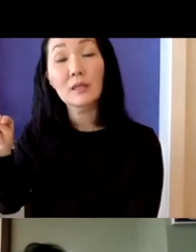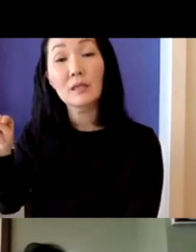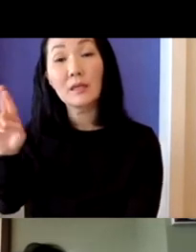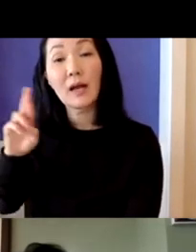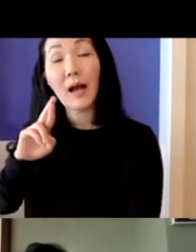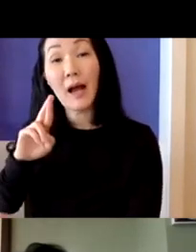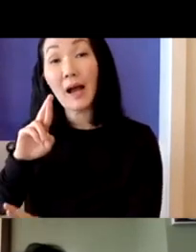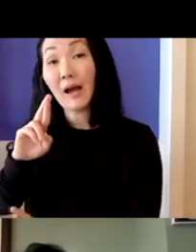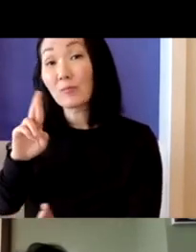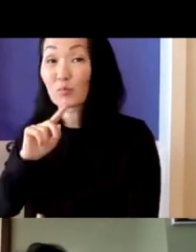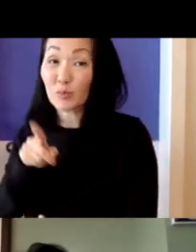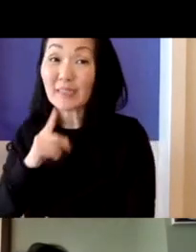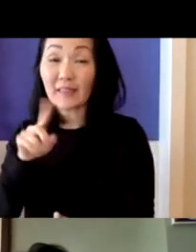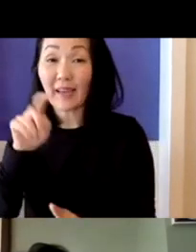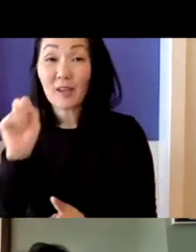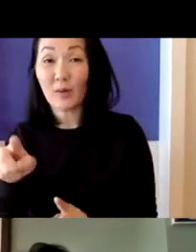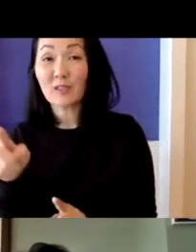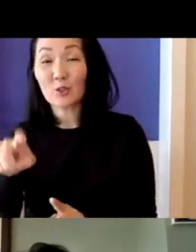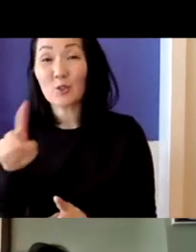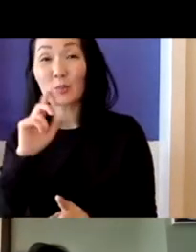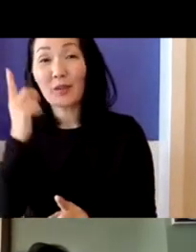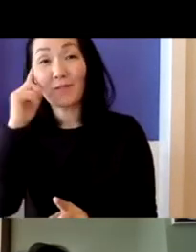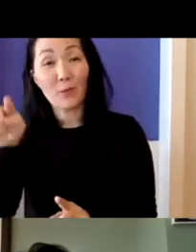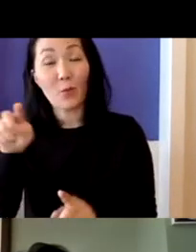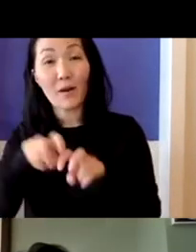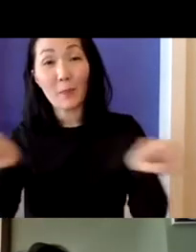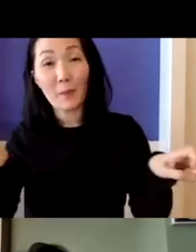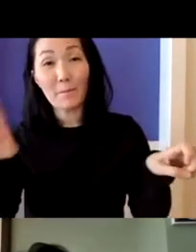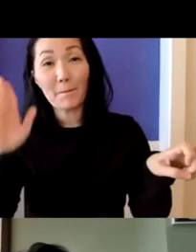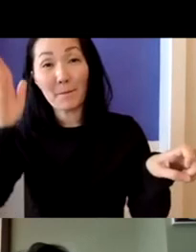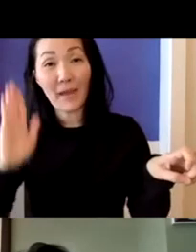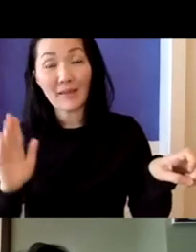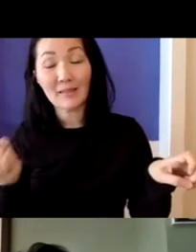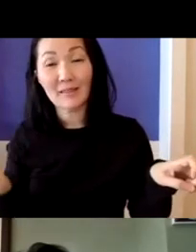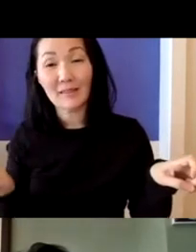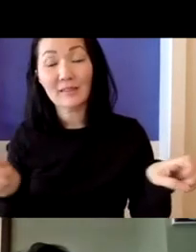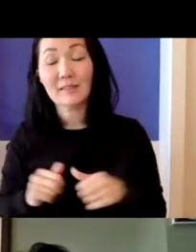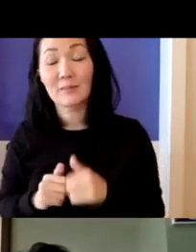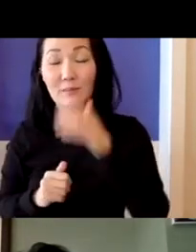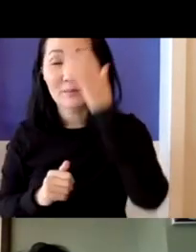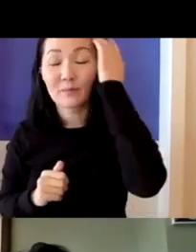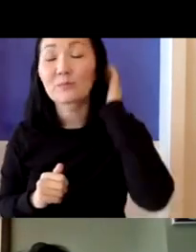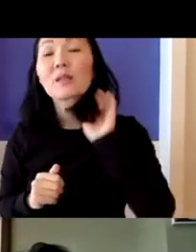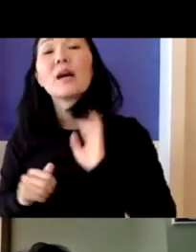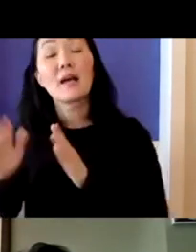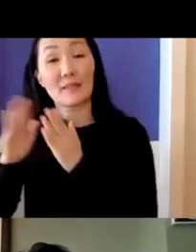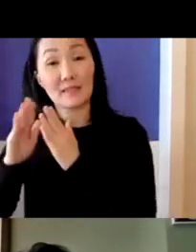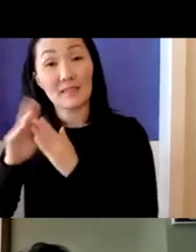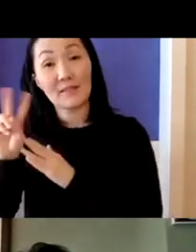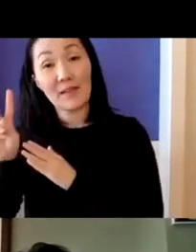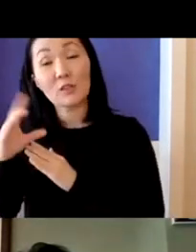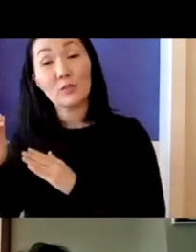to panelists. So I will pass it back to you after saying that the Vancouver Economic Commission and City of Vancouver are working